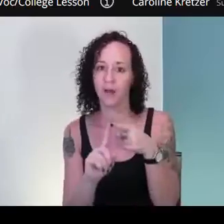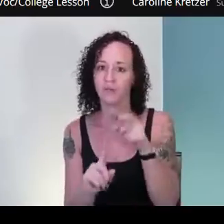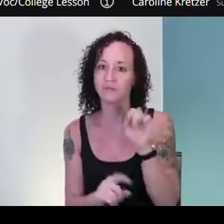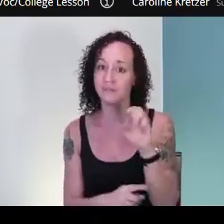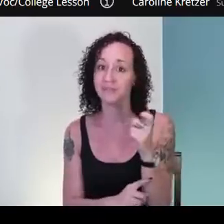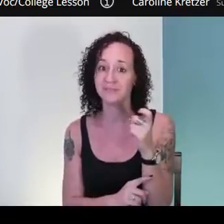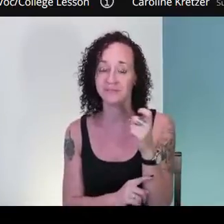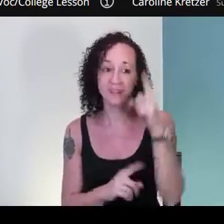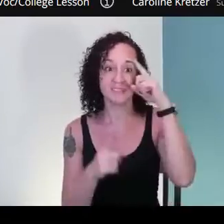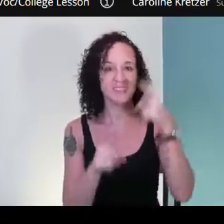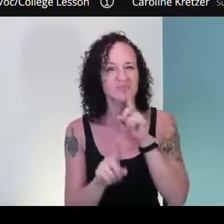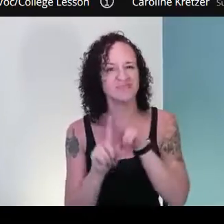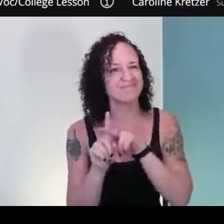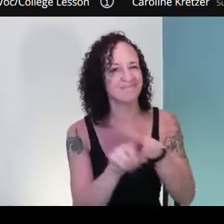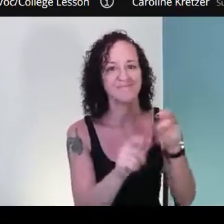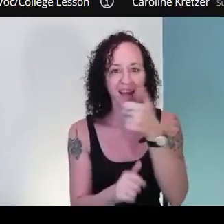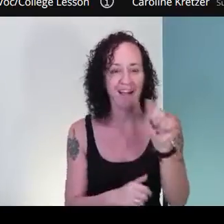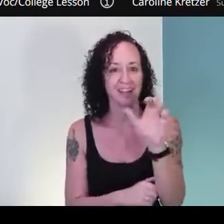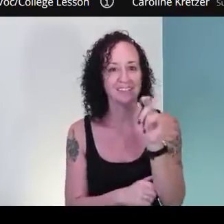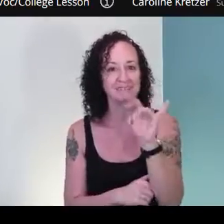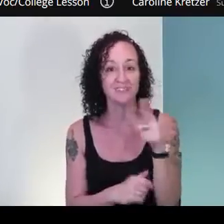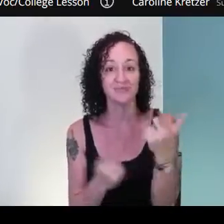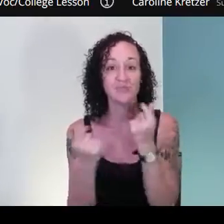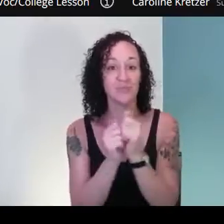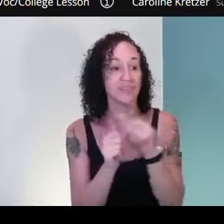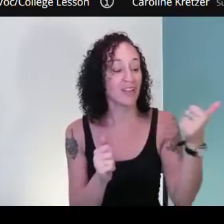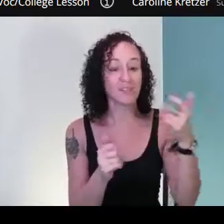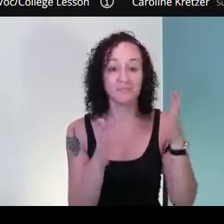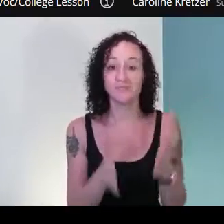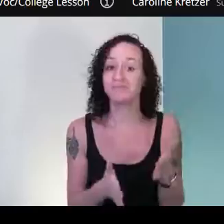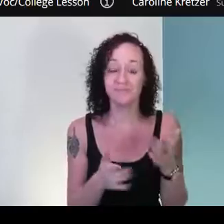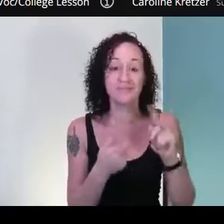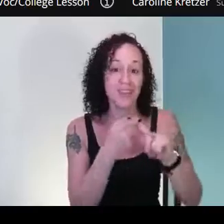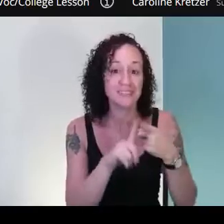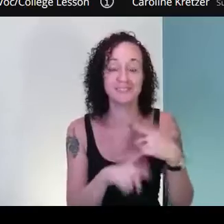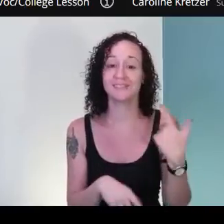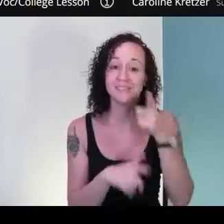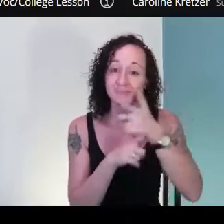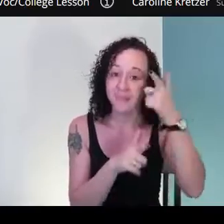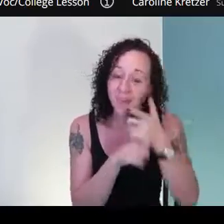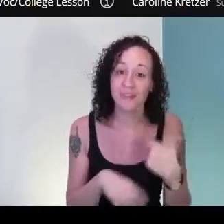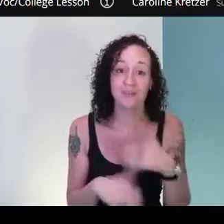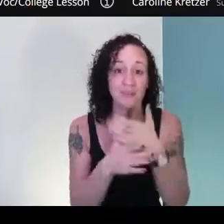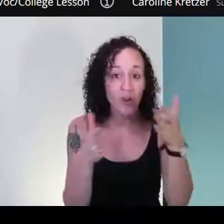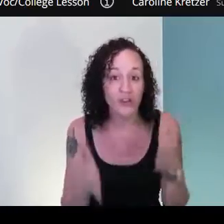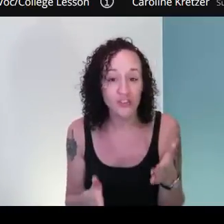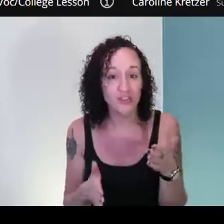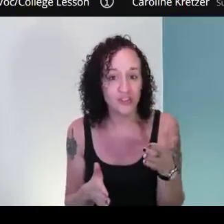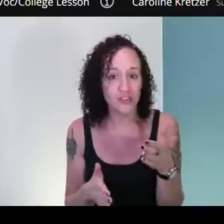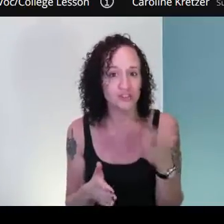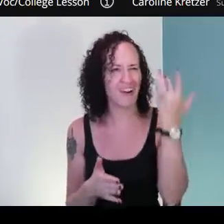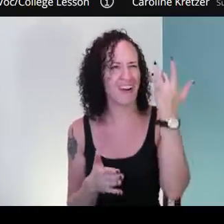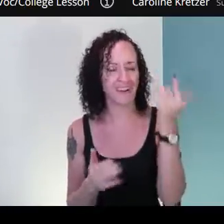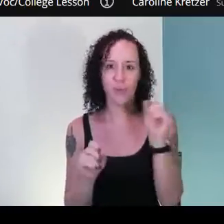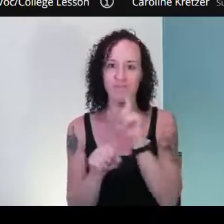accepting consent for all interactions. Remember, consent doesn't only apply to sex. It affects our everyday lives with